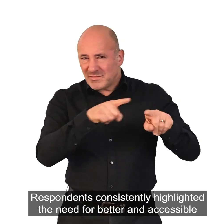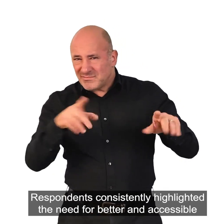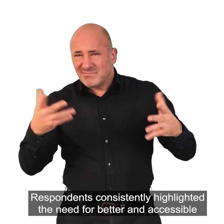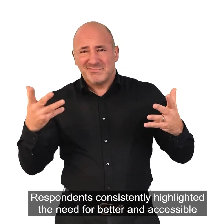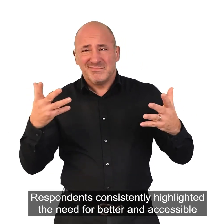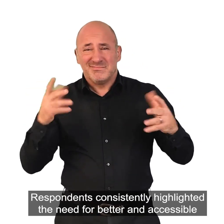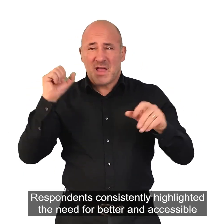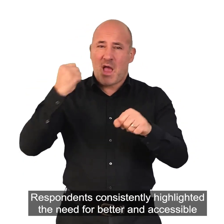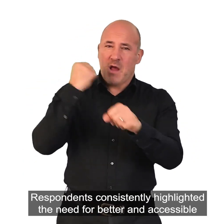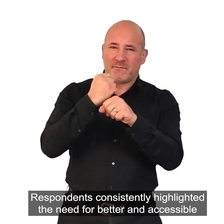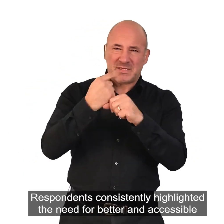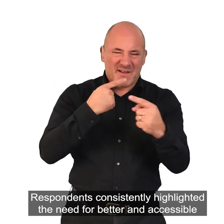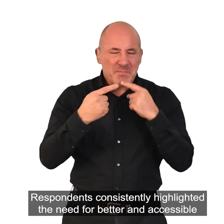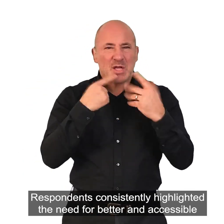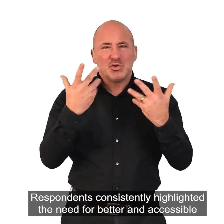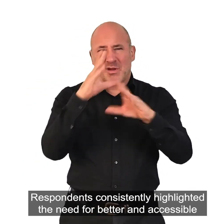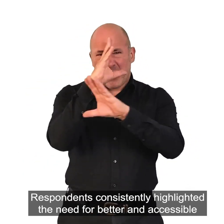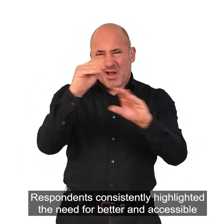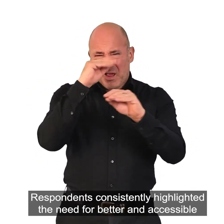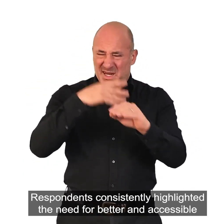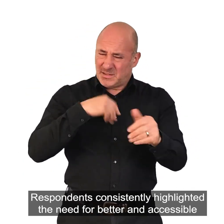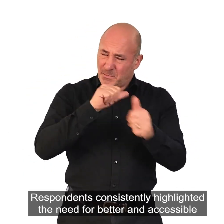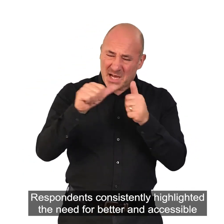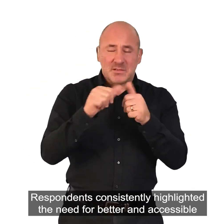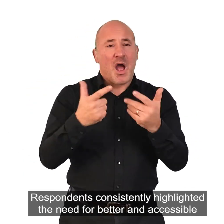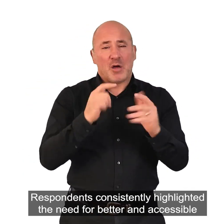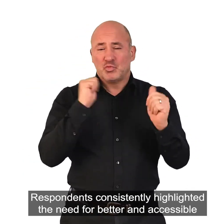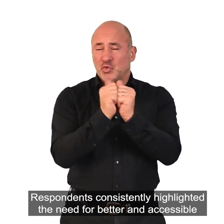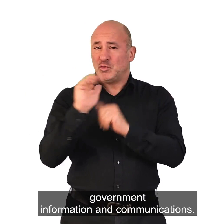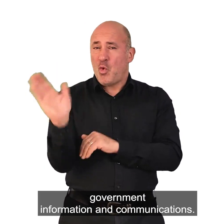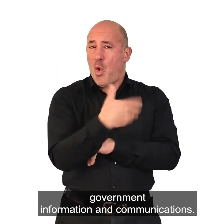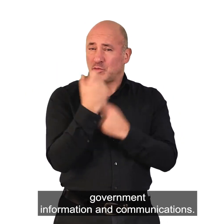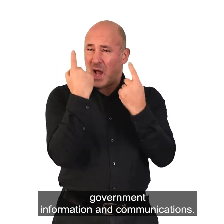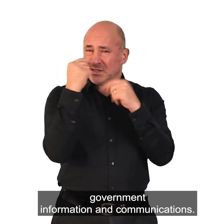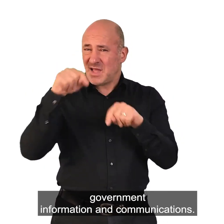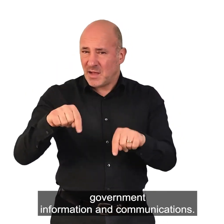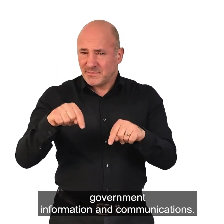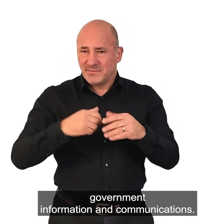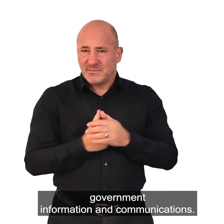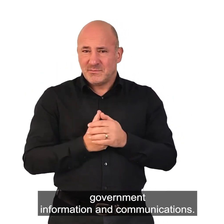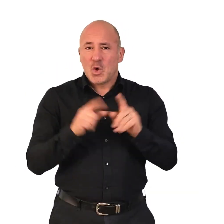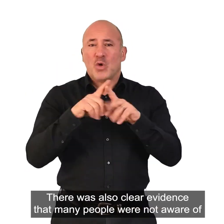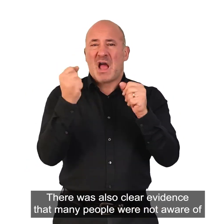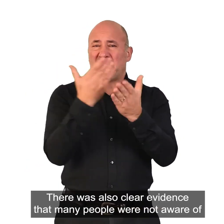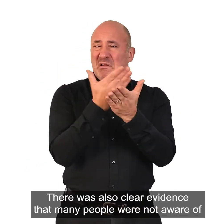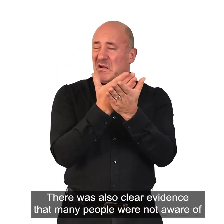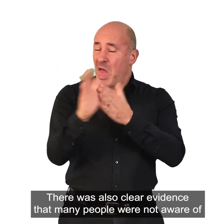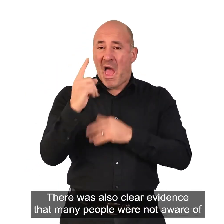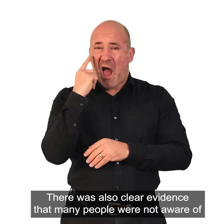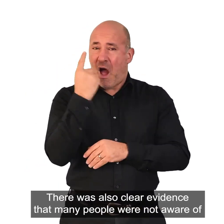Respondents consistently highlighted the need for better and accessible government information and communications.